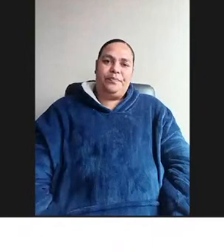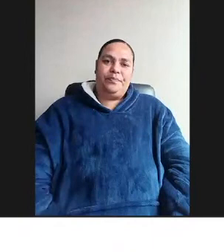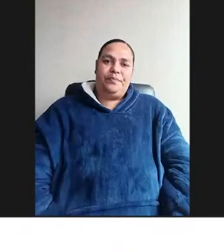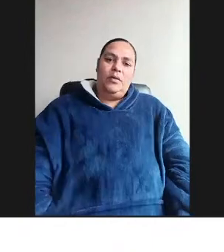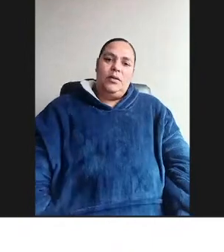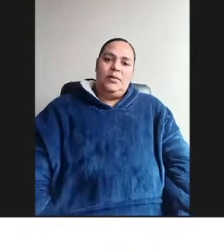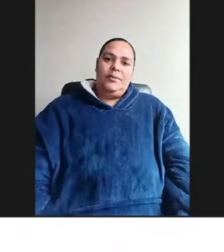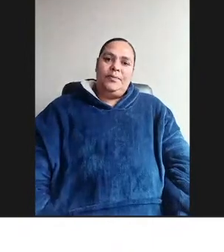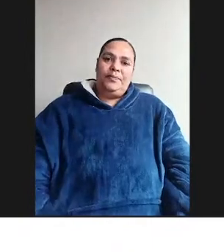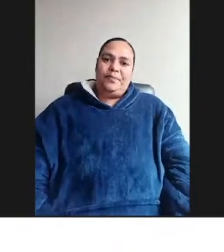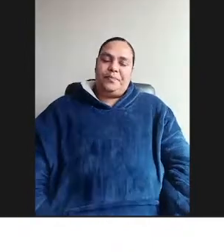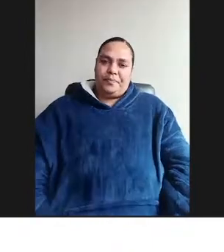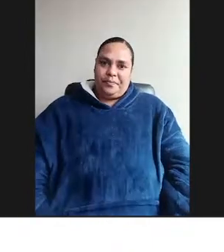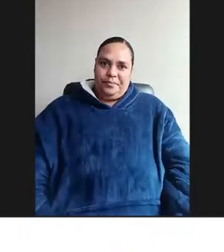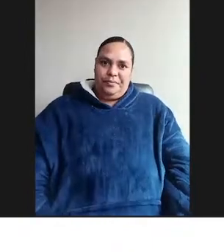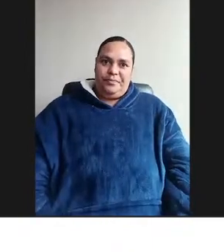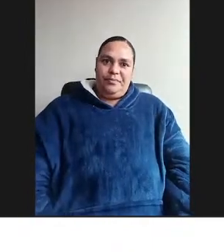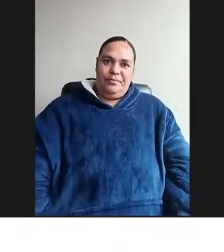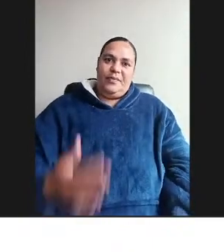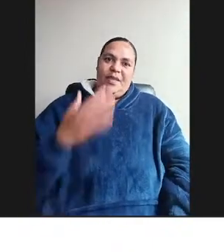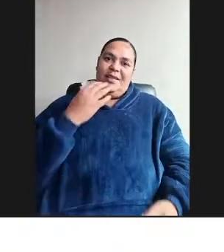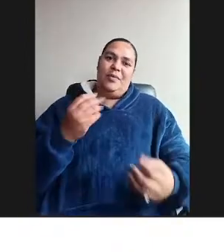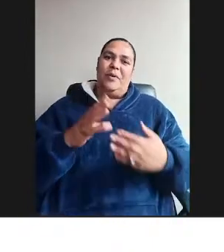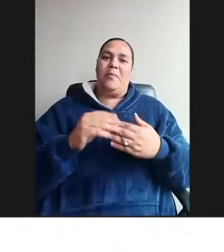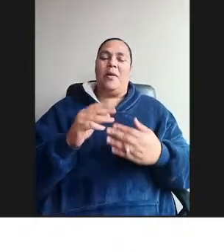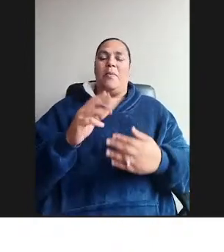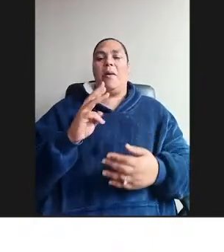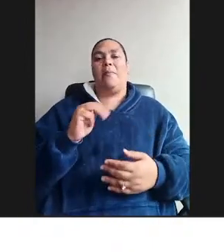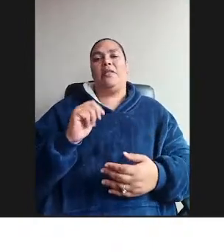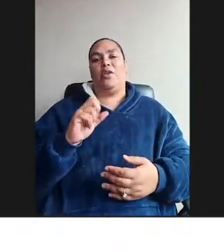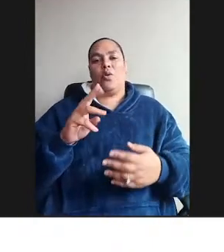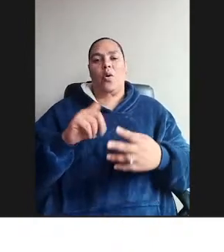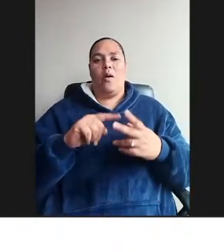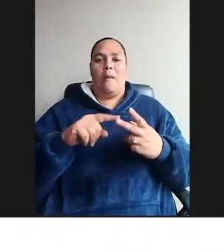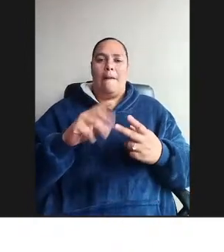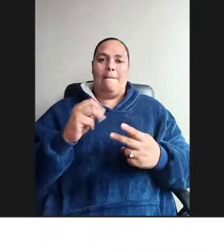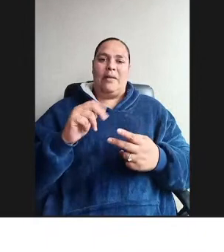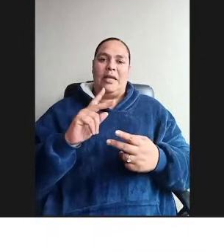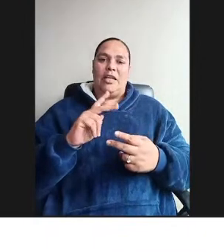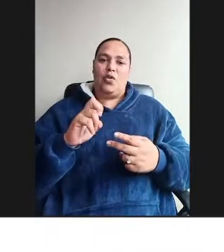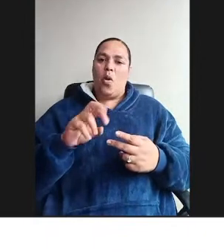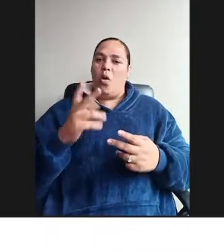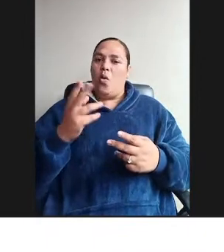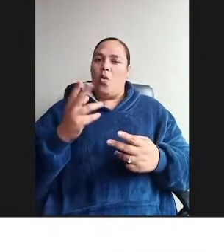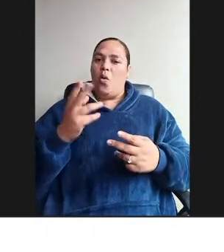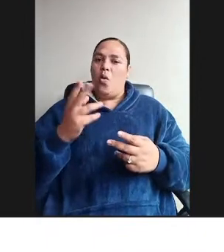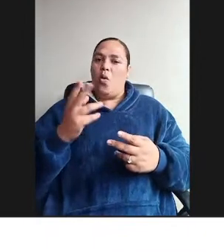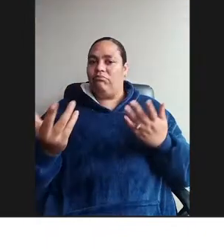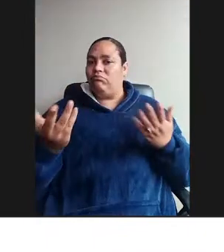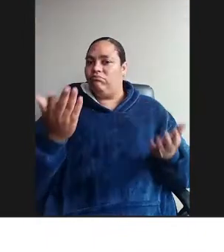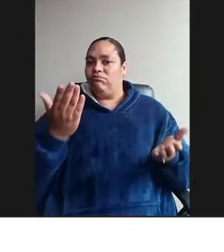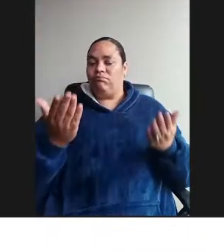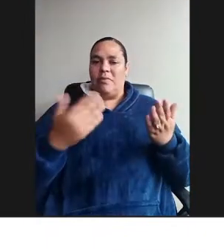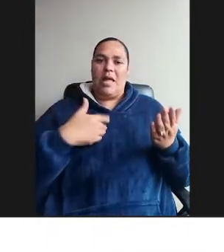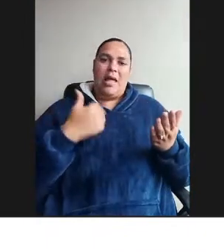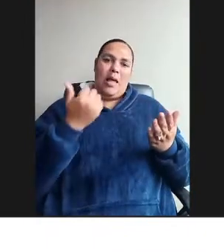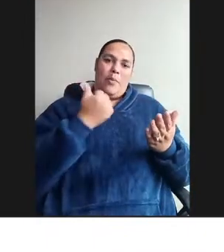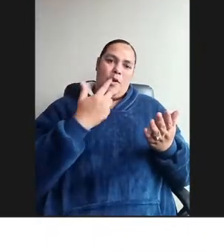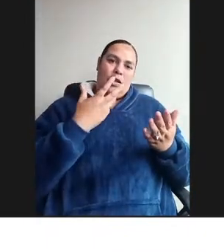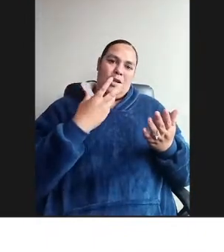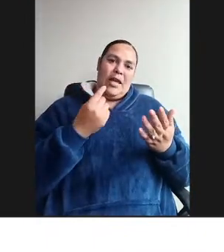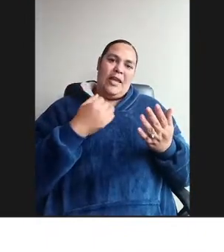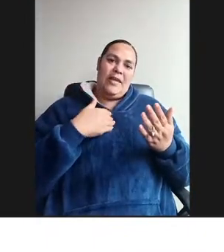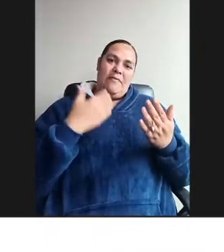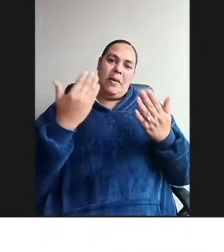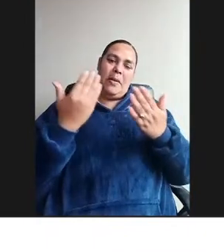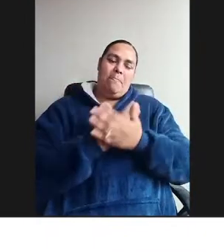Thank you very much, Member Maseko. And then Mr. Kiswell, Mr. Retief. I do apologize if I missed out on